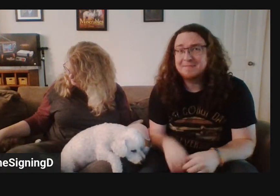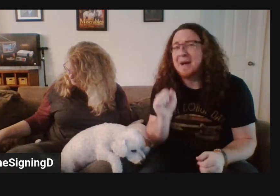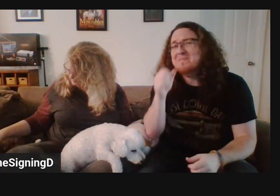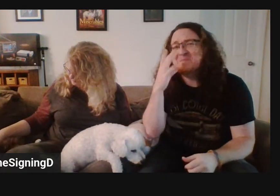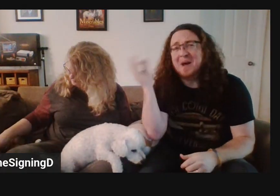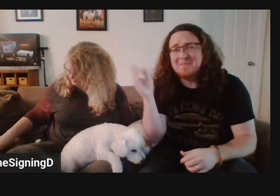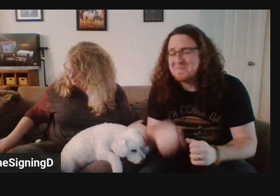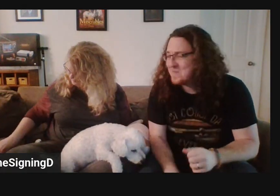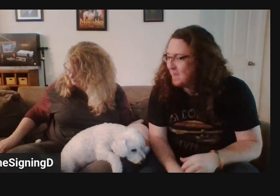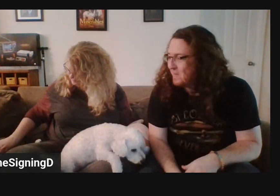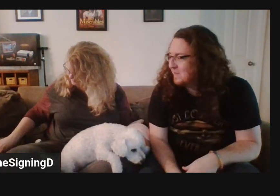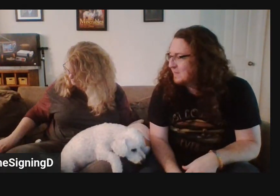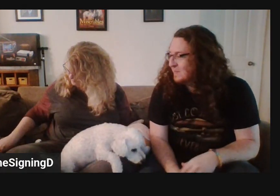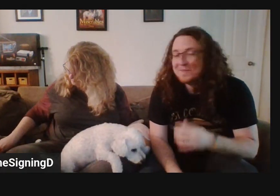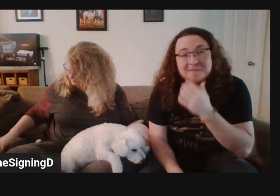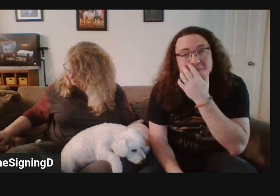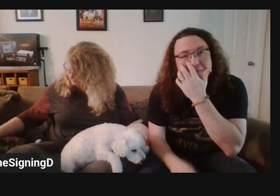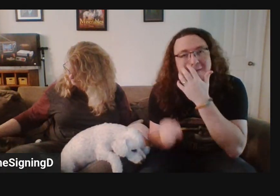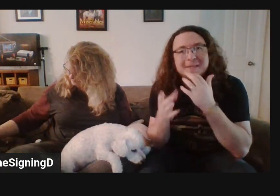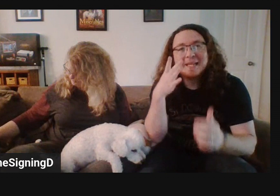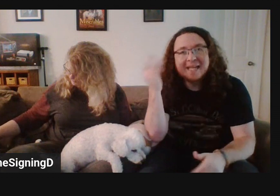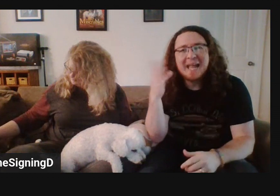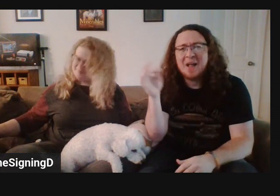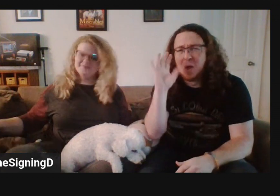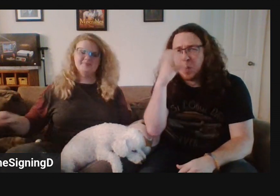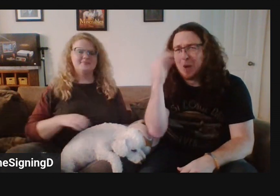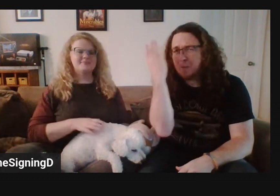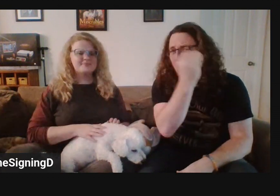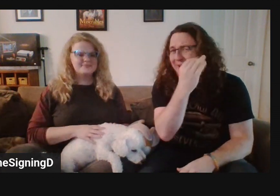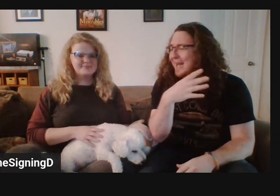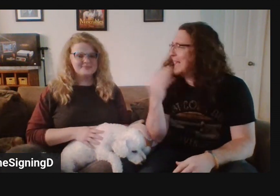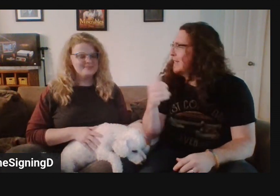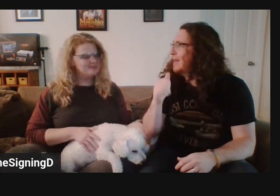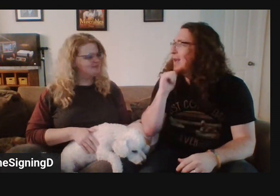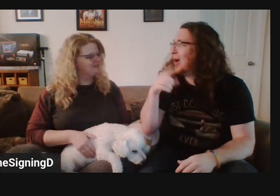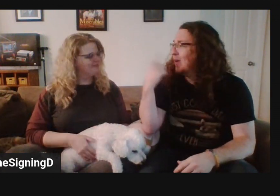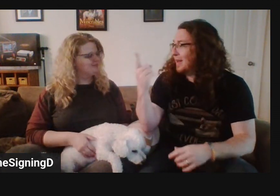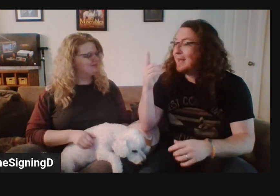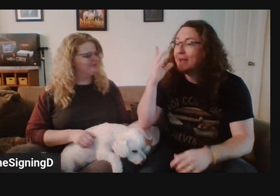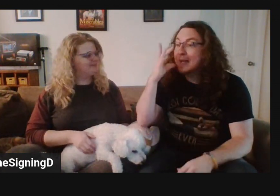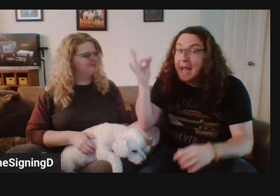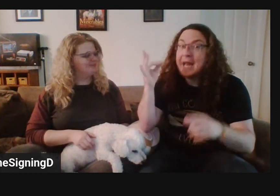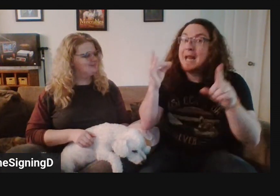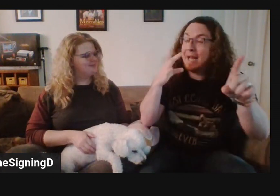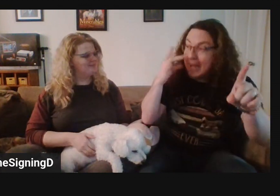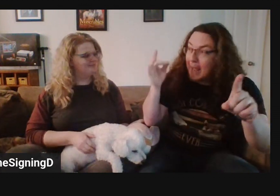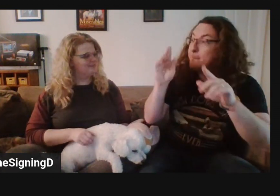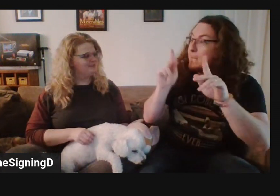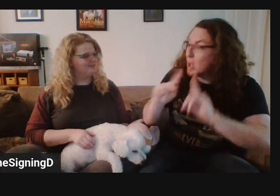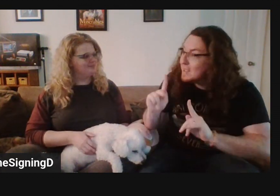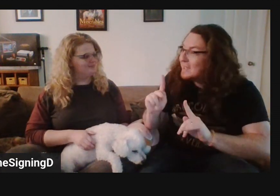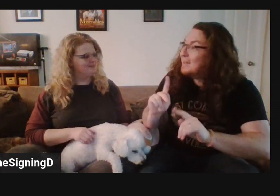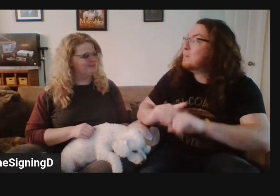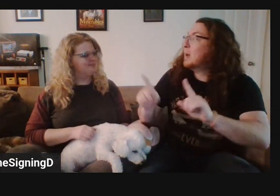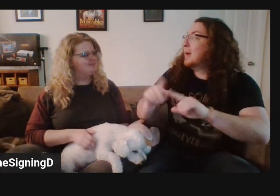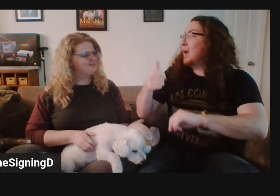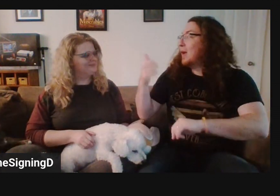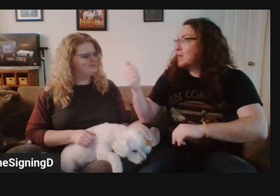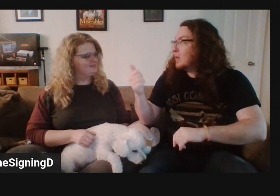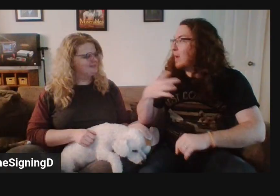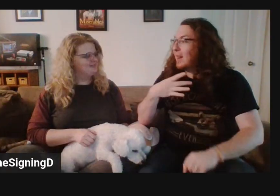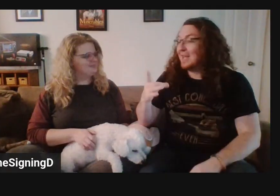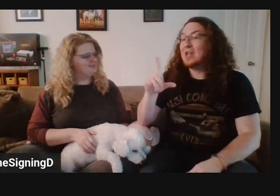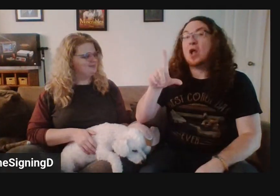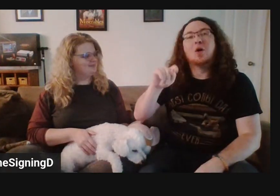cat. Yeah. He's a cat. He's a weird boy. Well, and not only is Cat a cat person, but also likes Lord